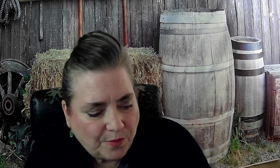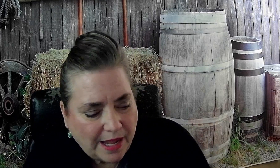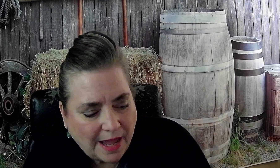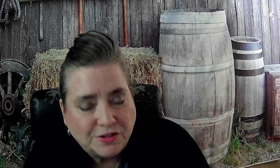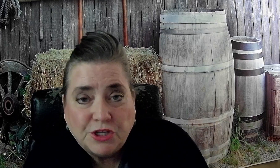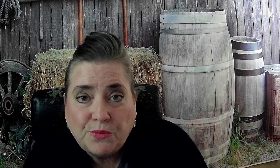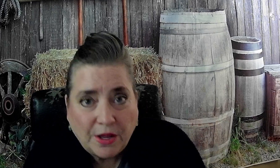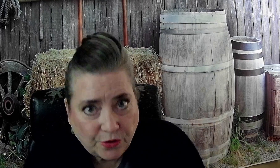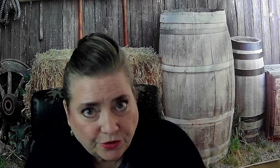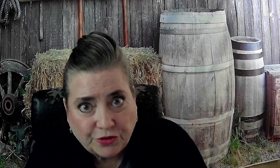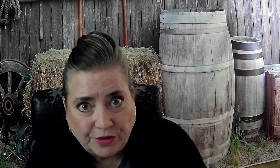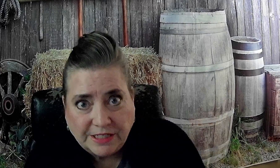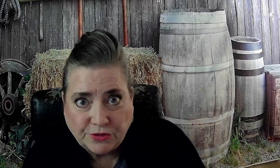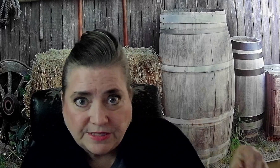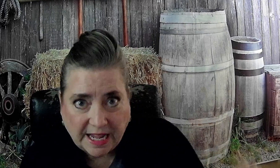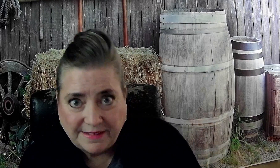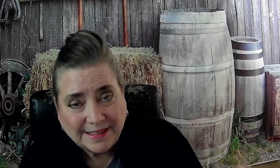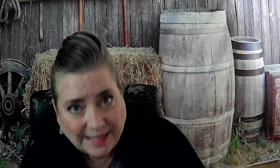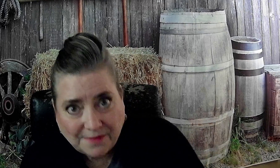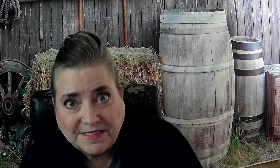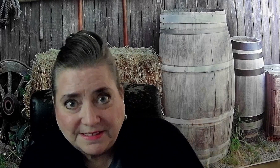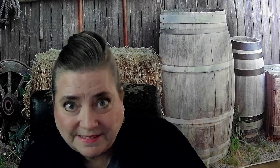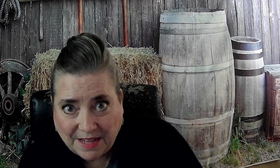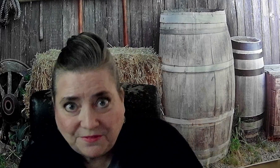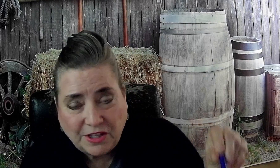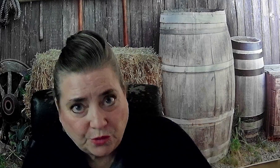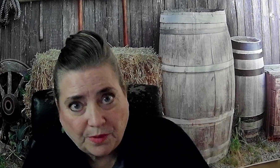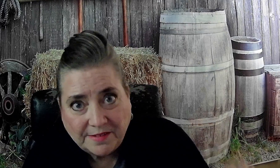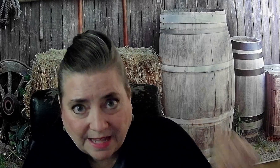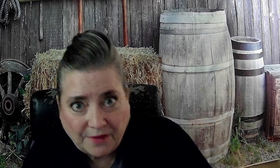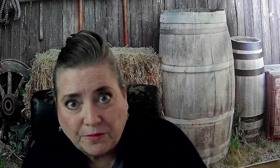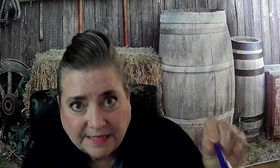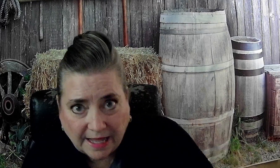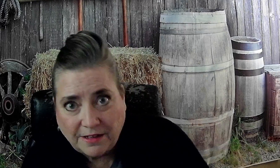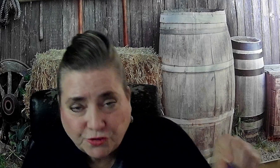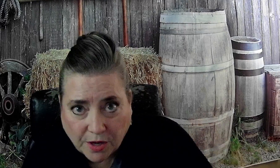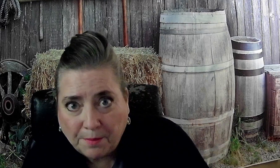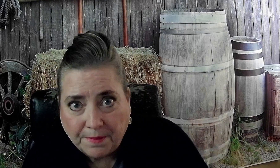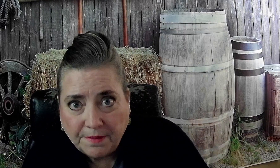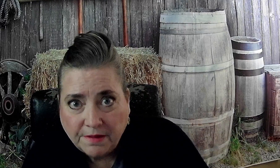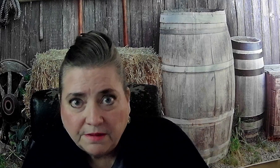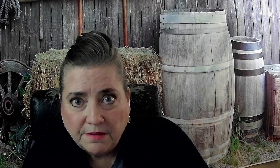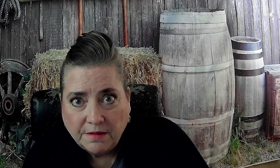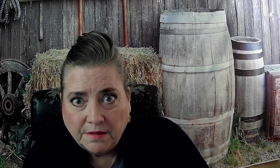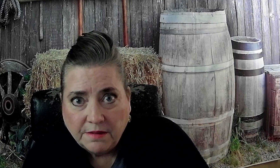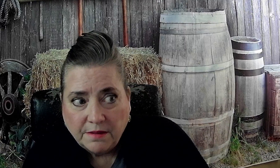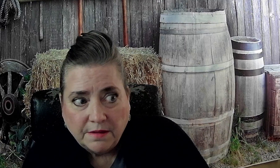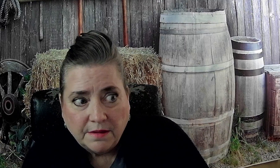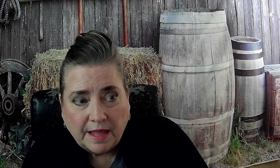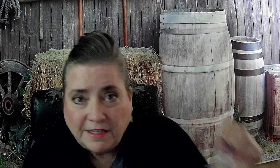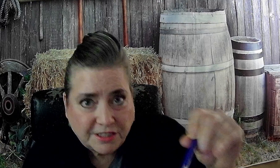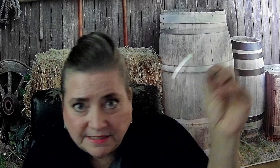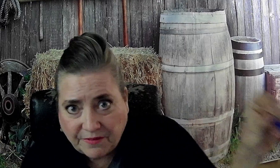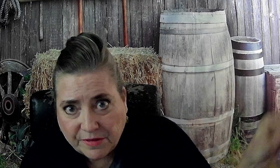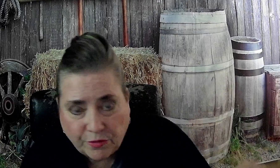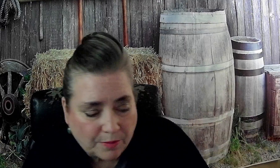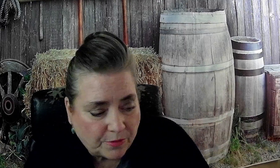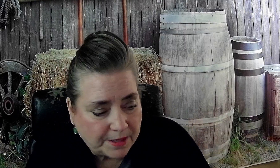have 232 days left to save the USA from Donald Trump and Jed Davis, who I'm running